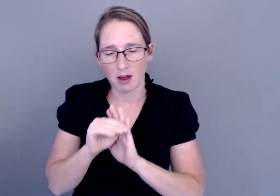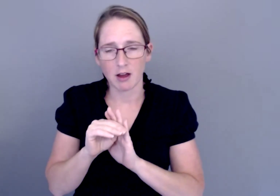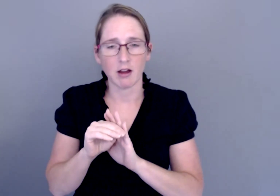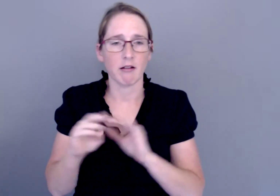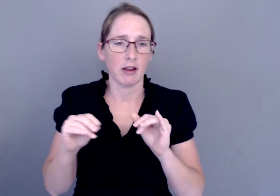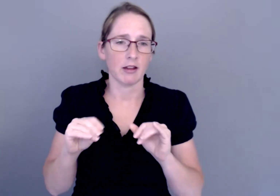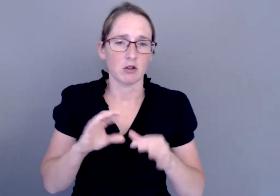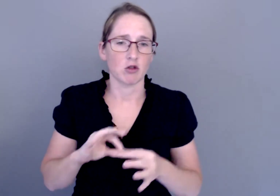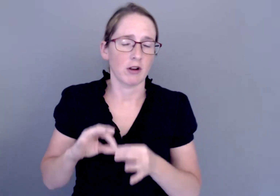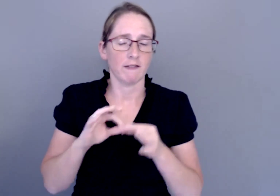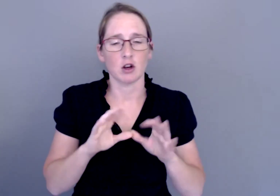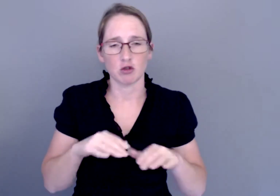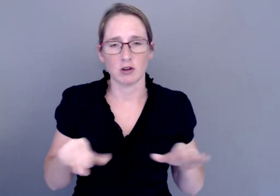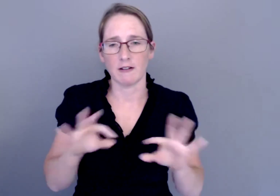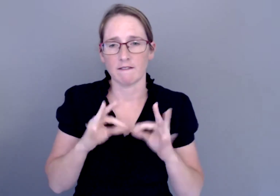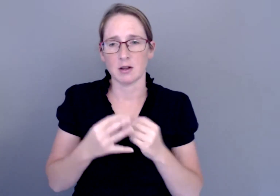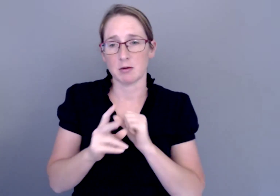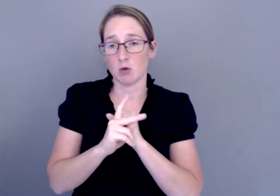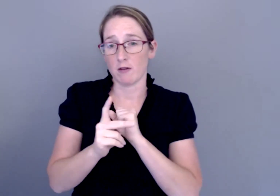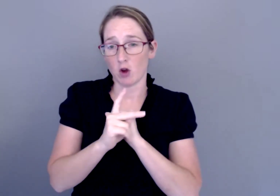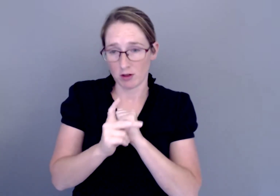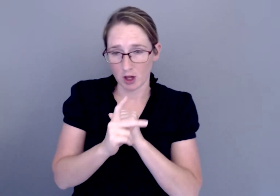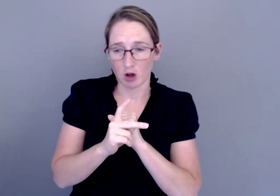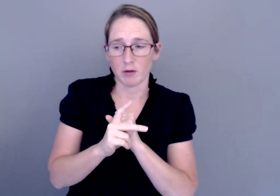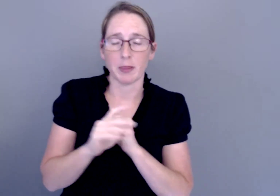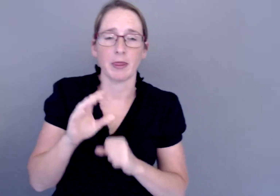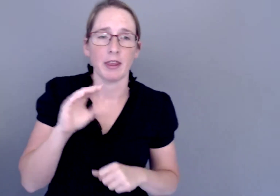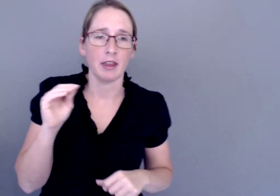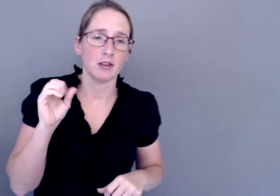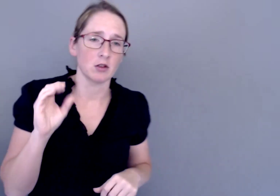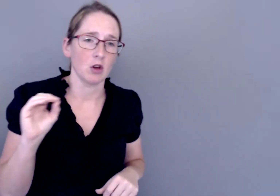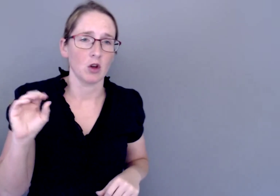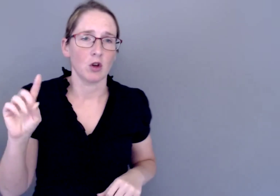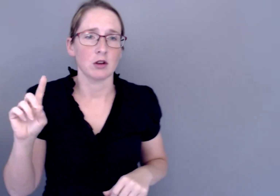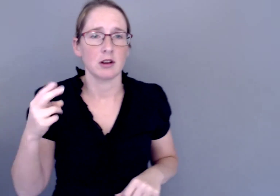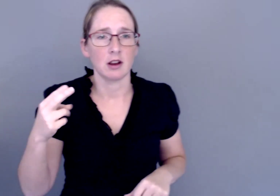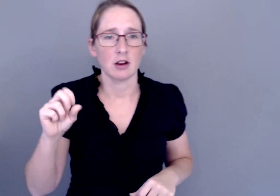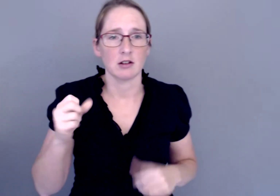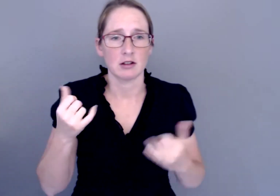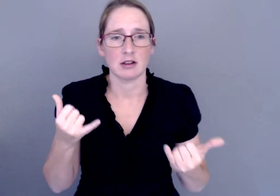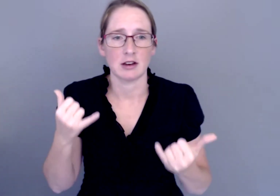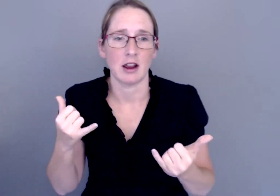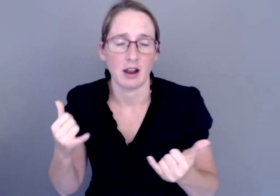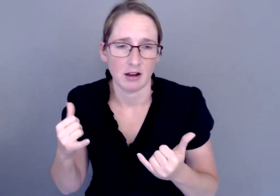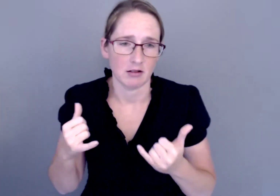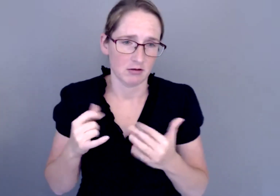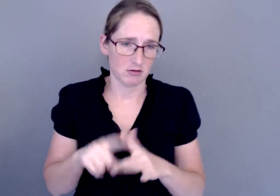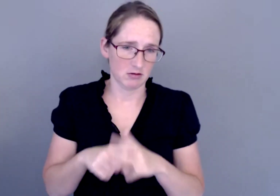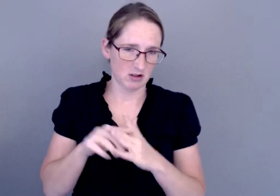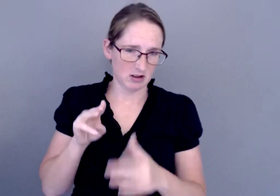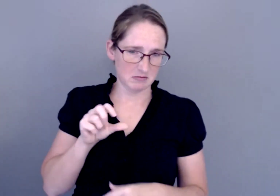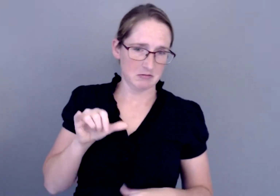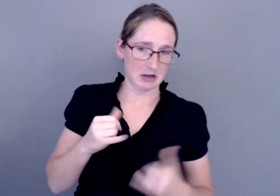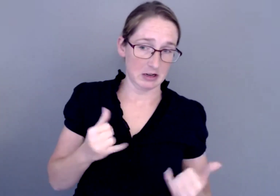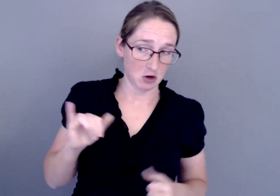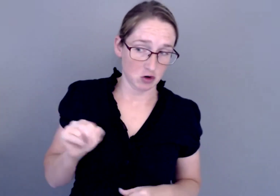unified children and families portfolio. And so ODHS has now entered, beginning May and now in June,